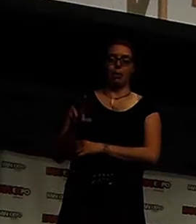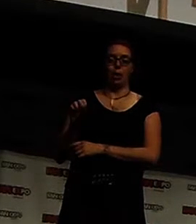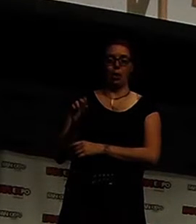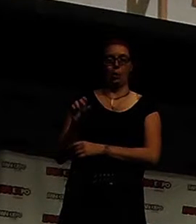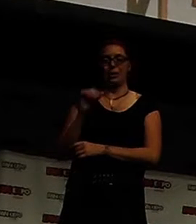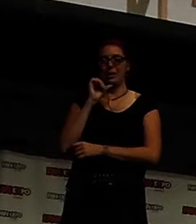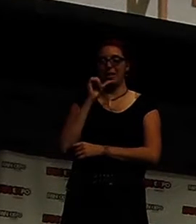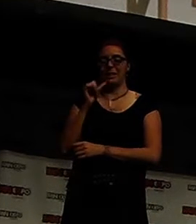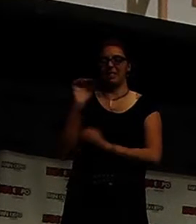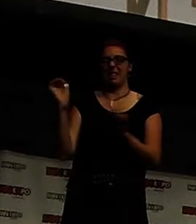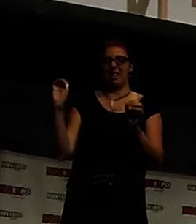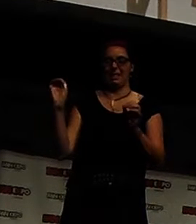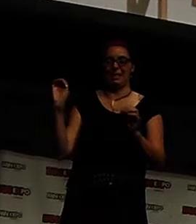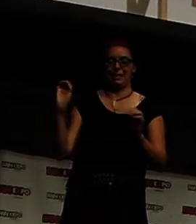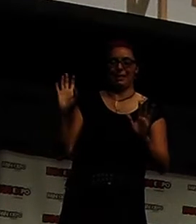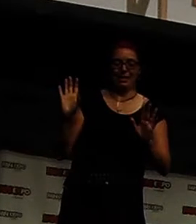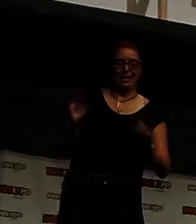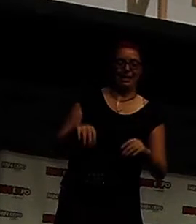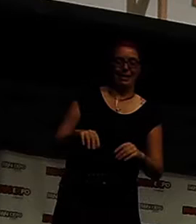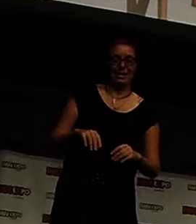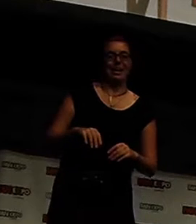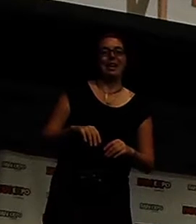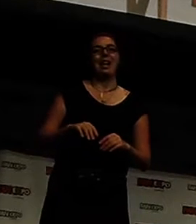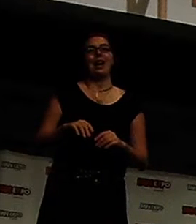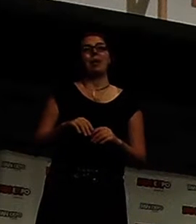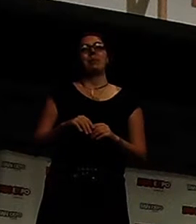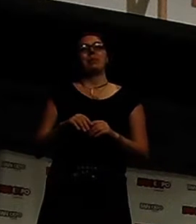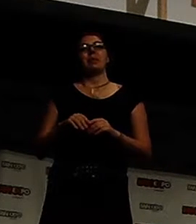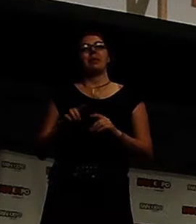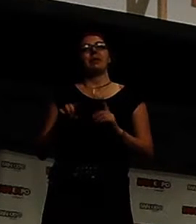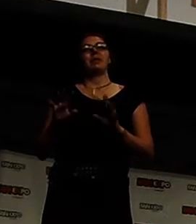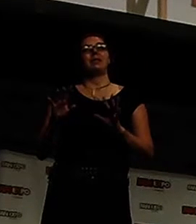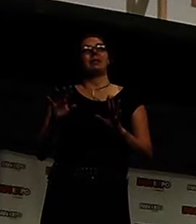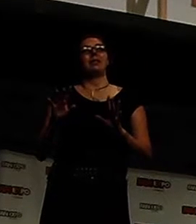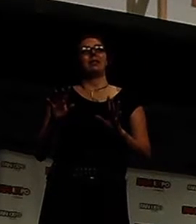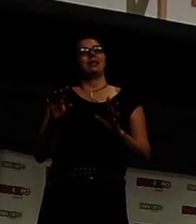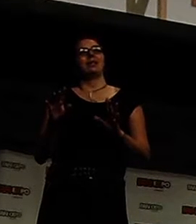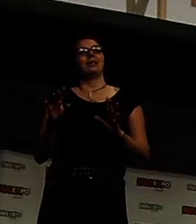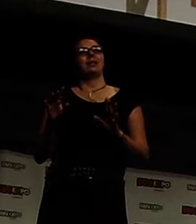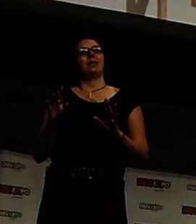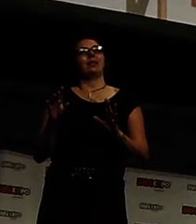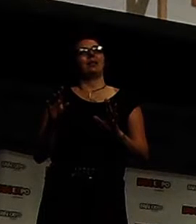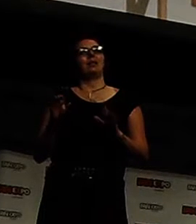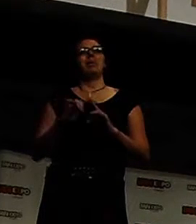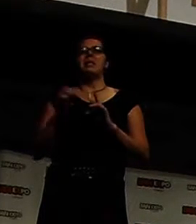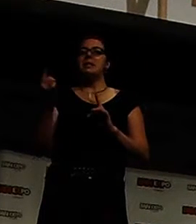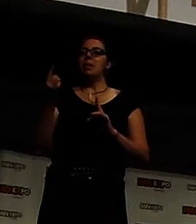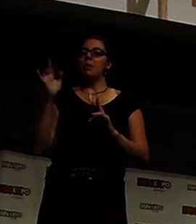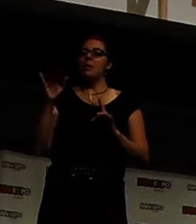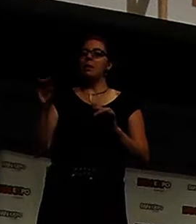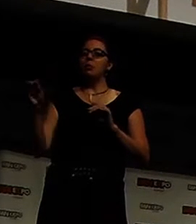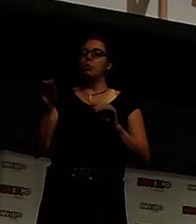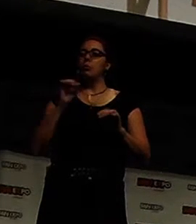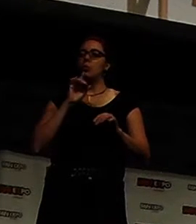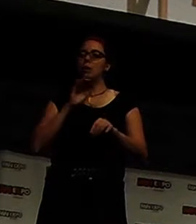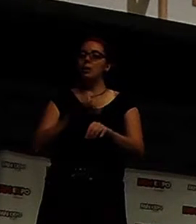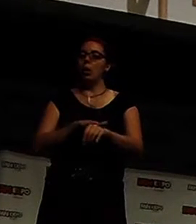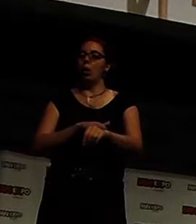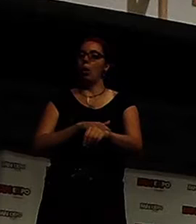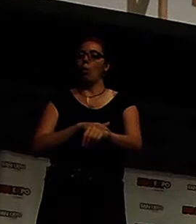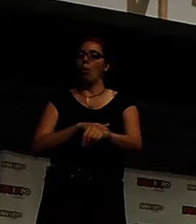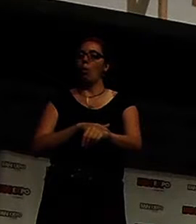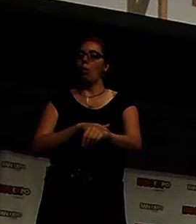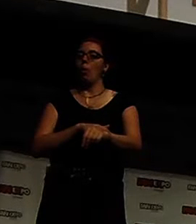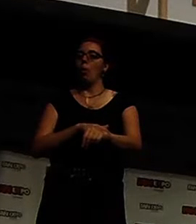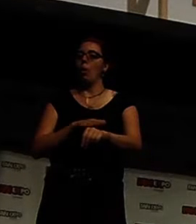There's not been any chatting up by monsters at all. But yeah, I think something that can come at you really slowly, I think, is what creeps